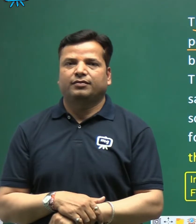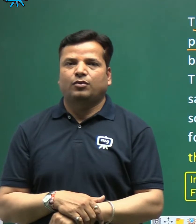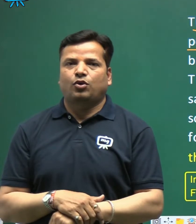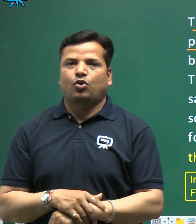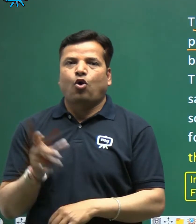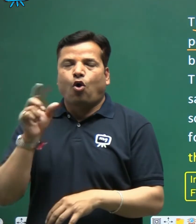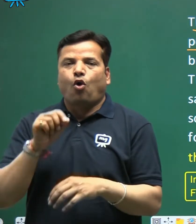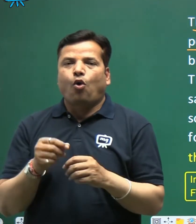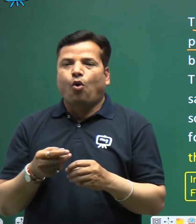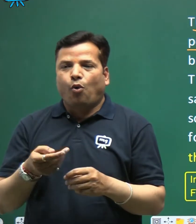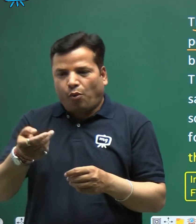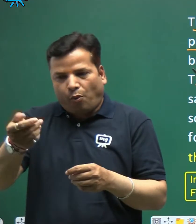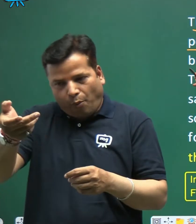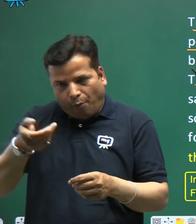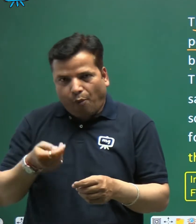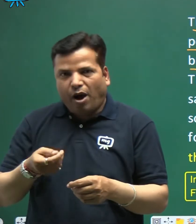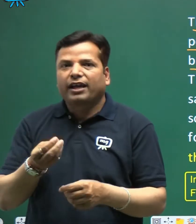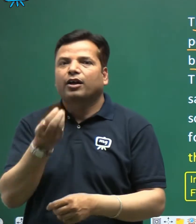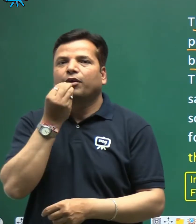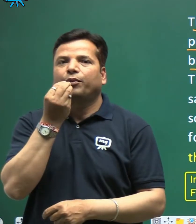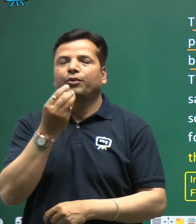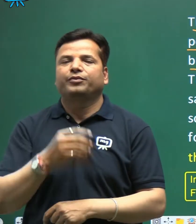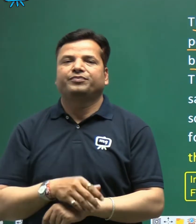of buying food